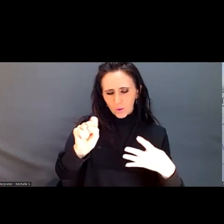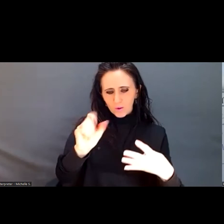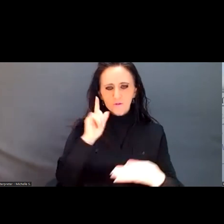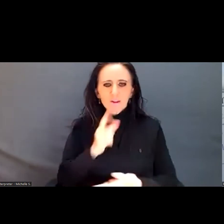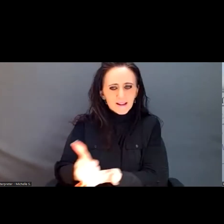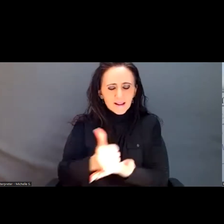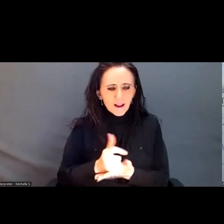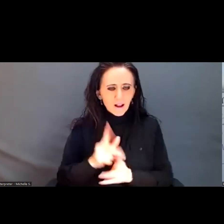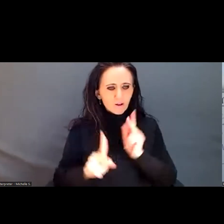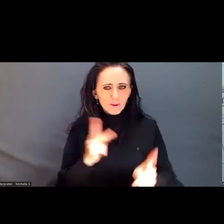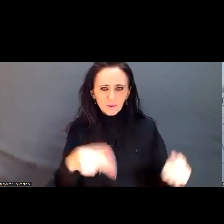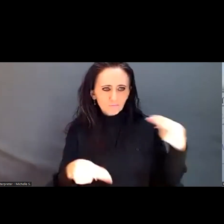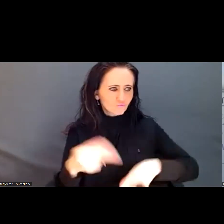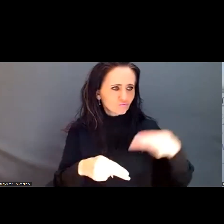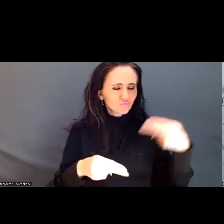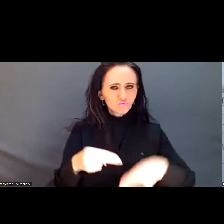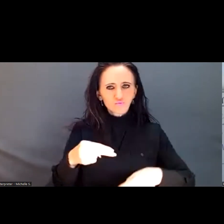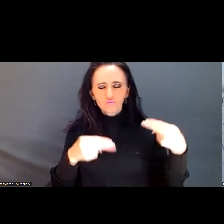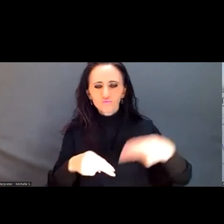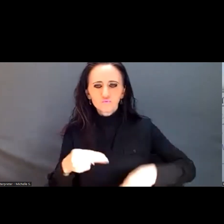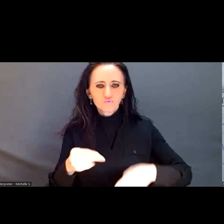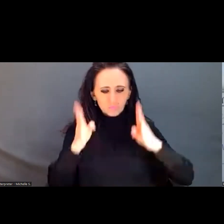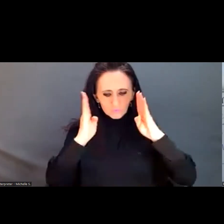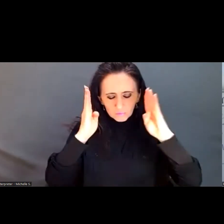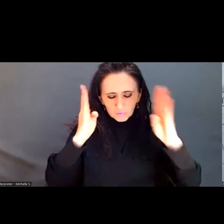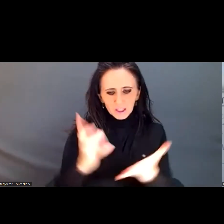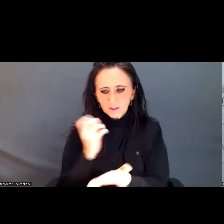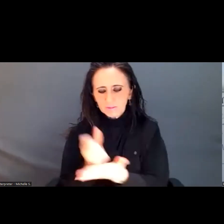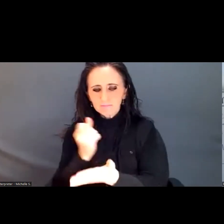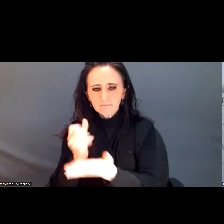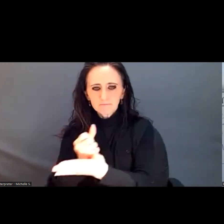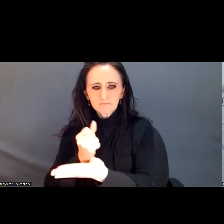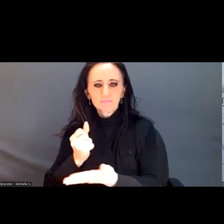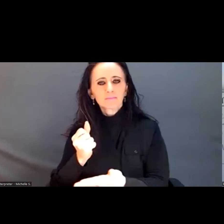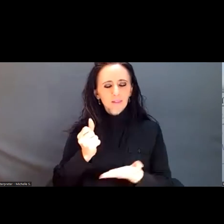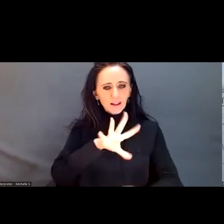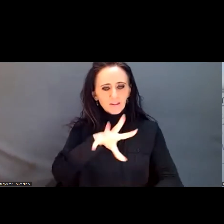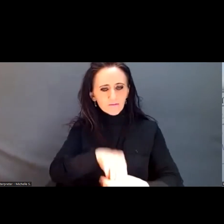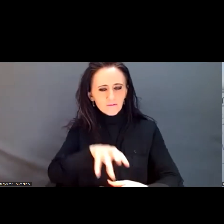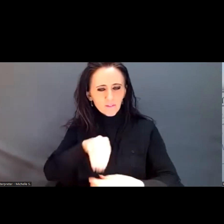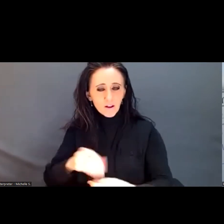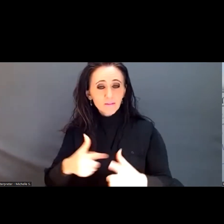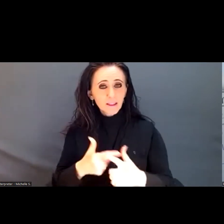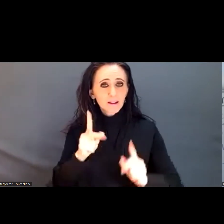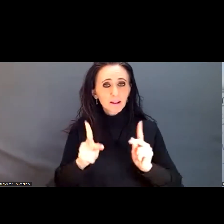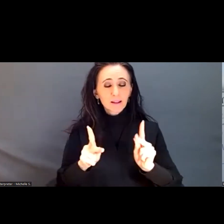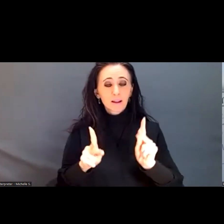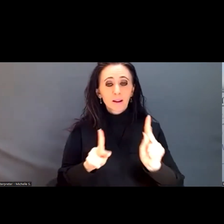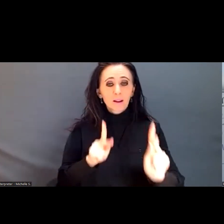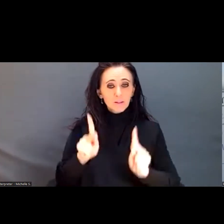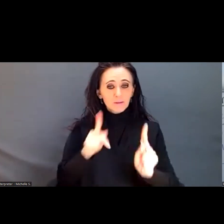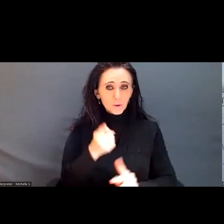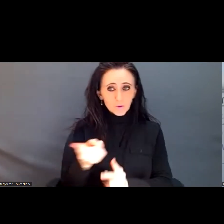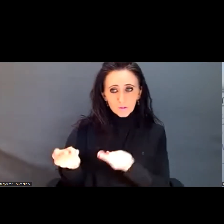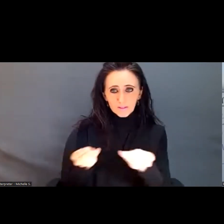on teams, make things easier for you as a facilitator and leader in process improvement events and meetings. And you